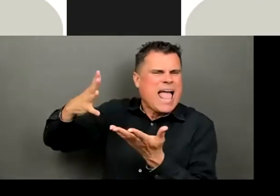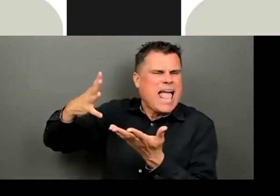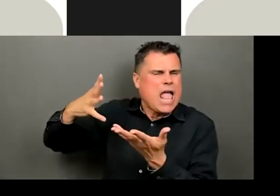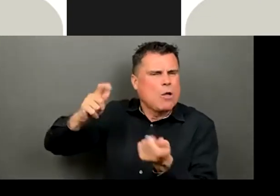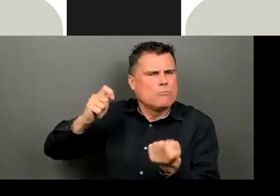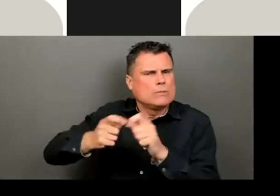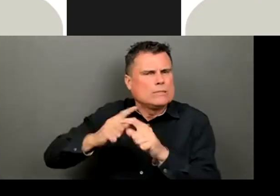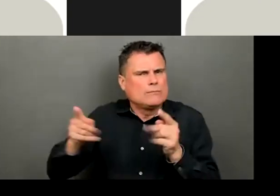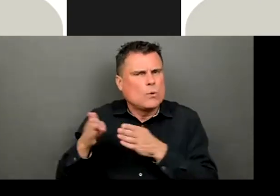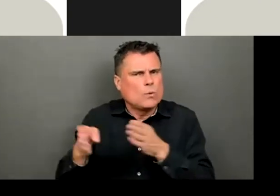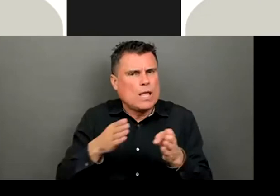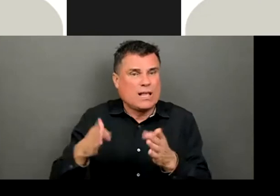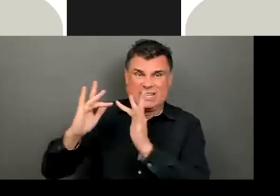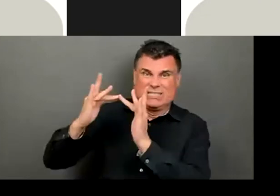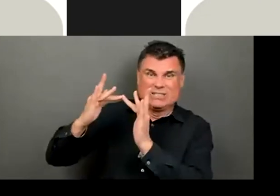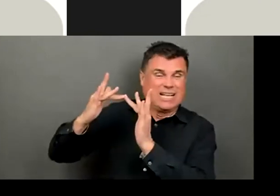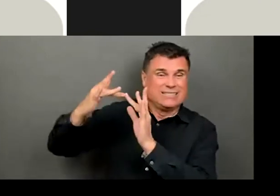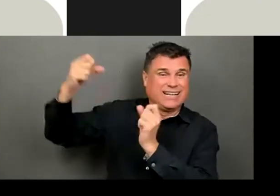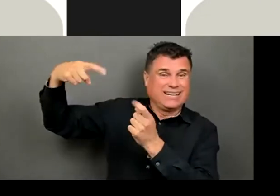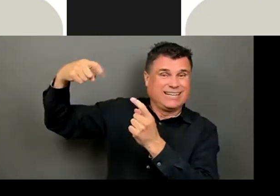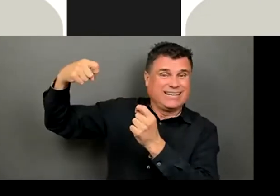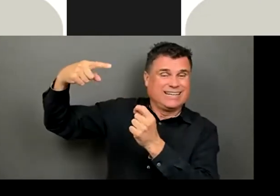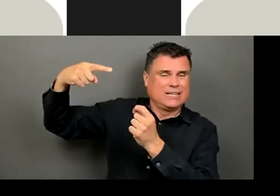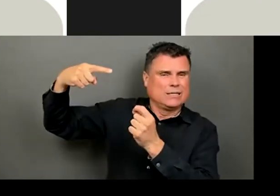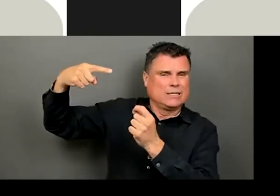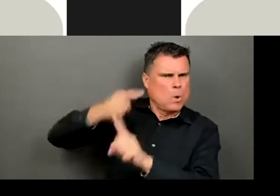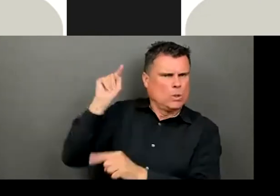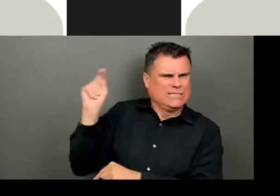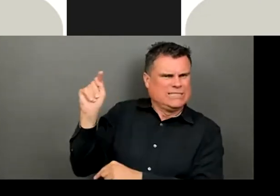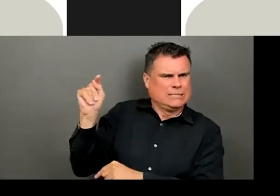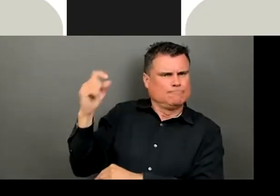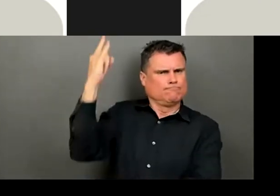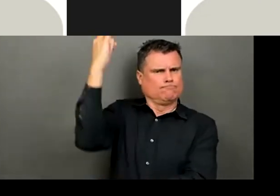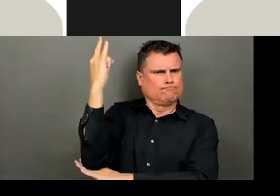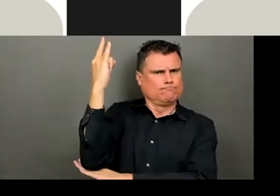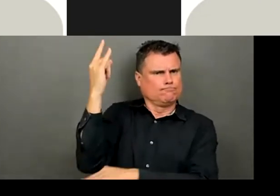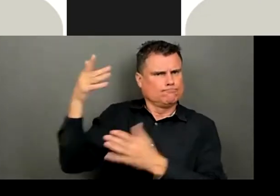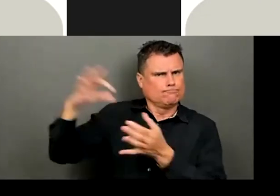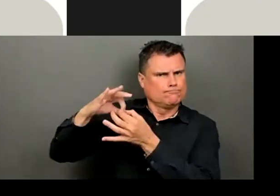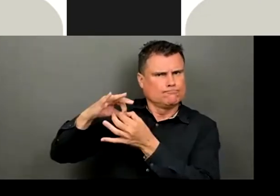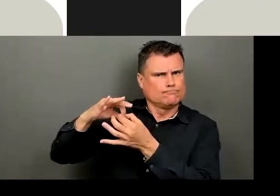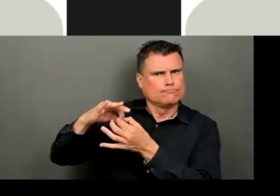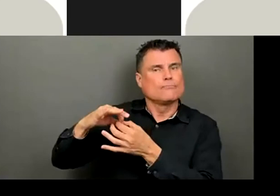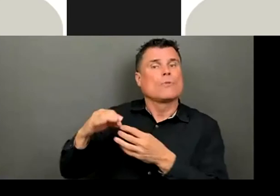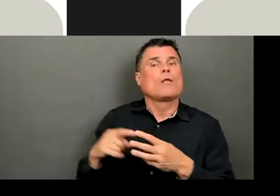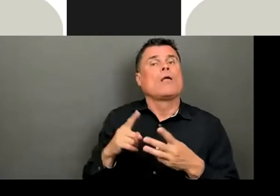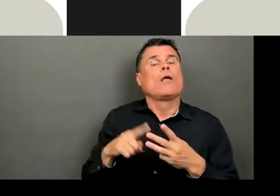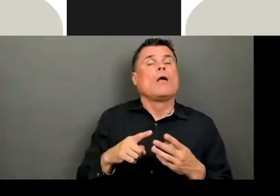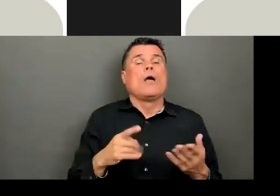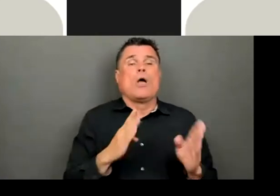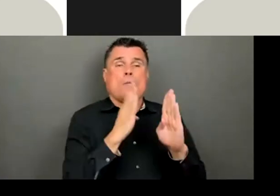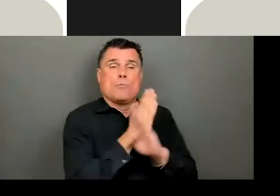So this entire solution which we have proposed is a public-private partnership where all authorities, all the systems work